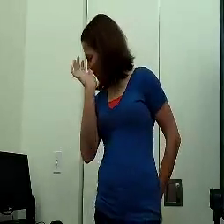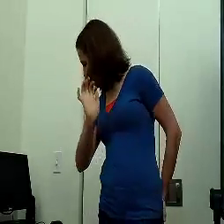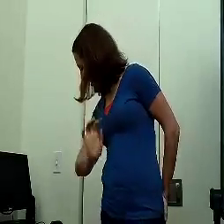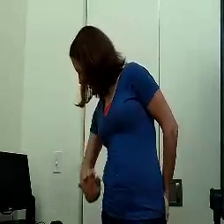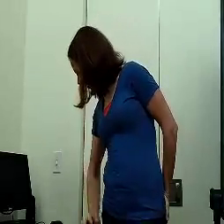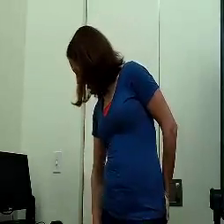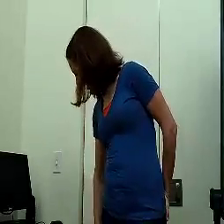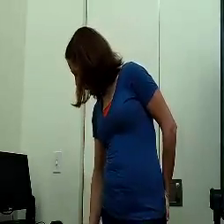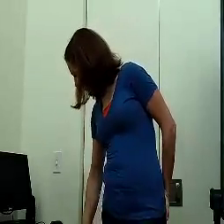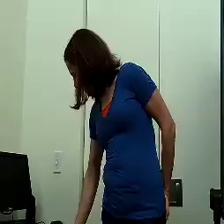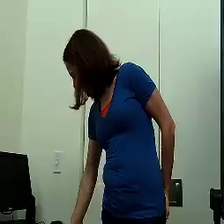Delicious. Okay.